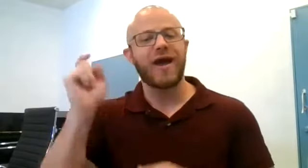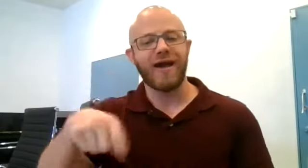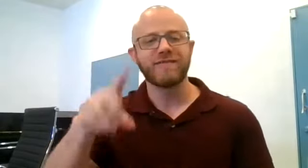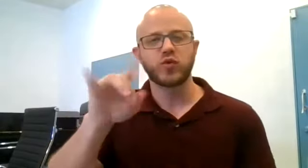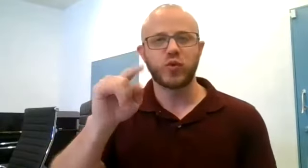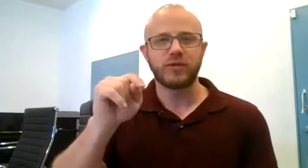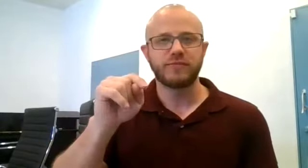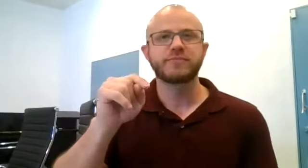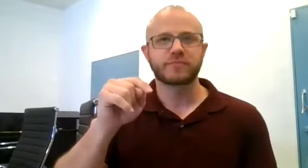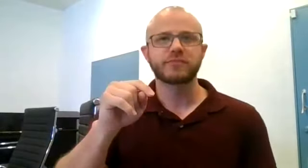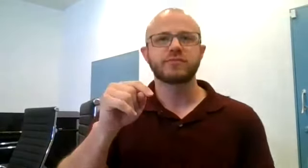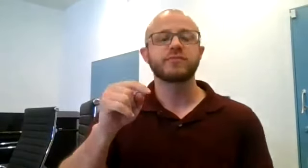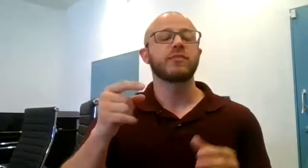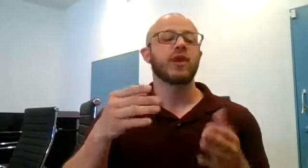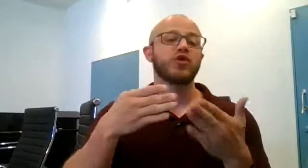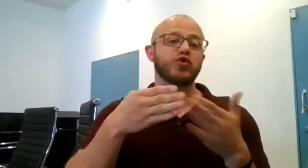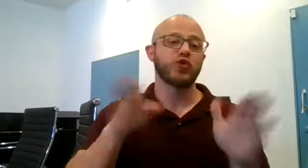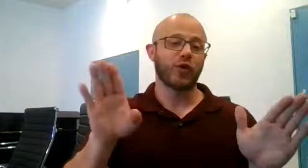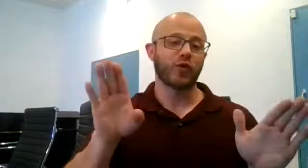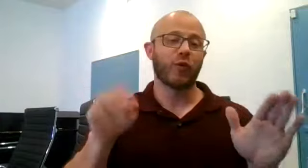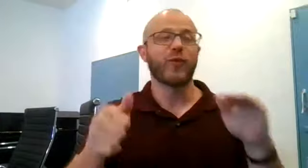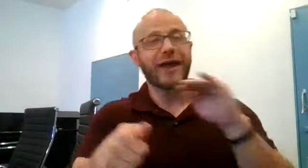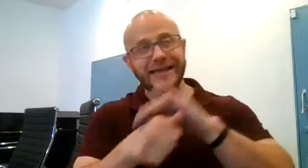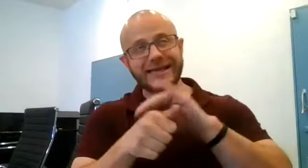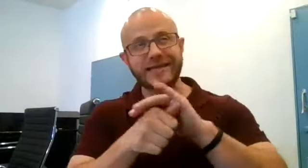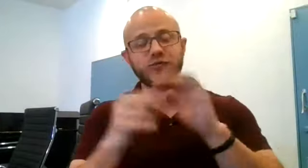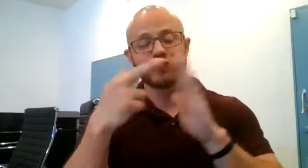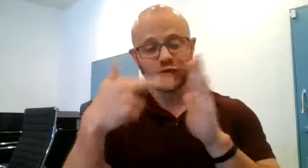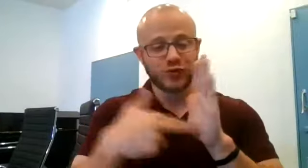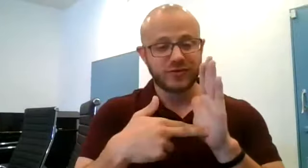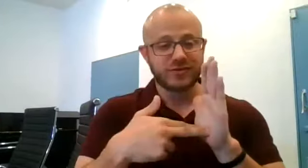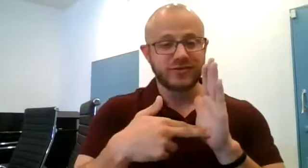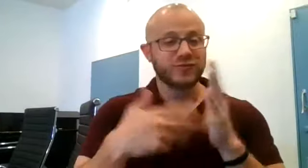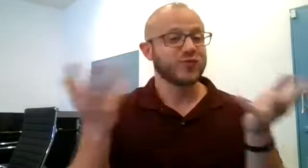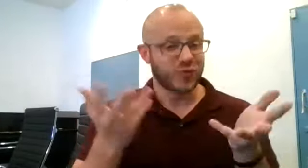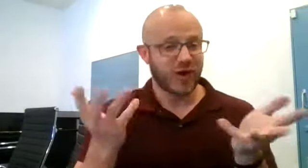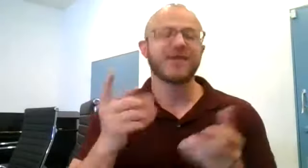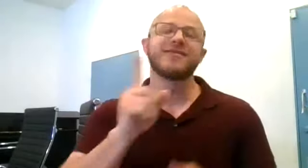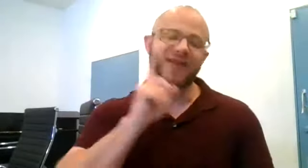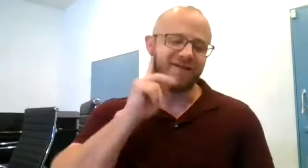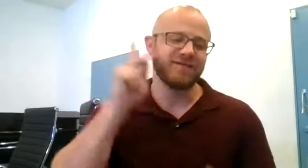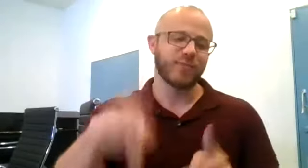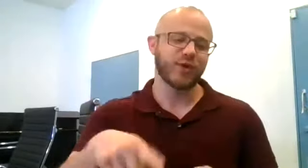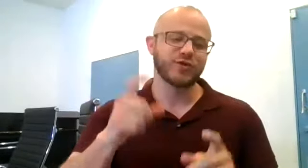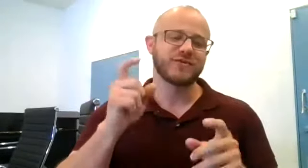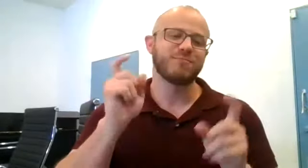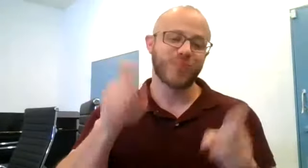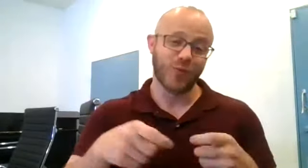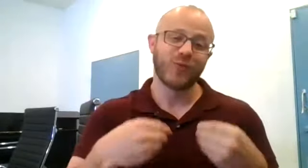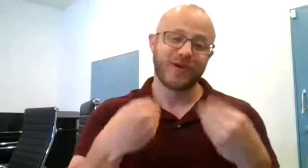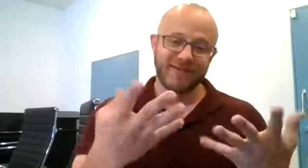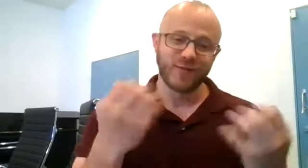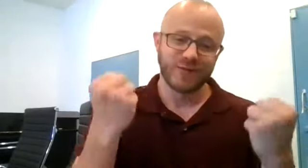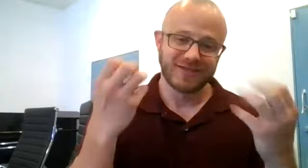or does a deaf person have to do it? In general, there's a hidden rule. The deaf person has to give you